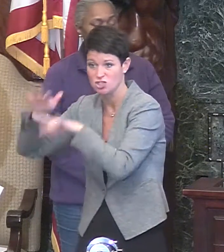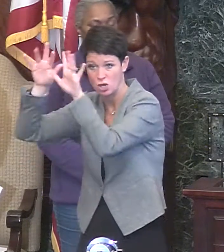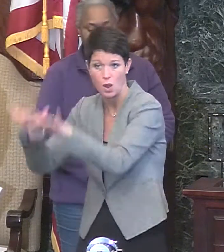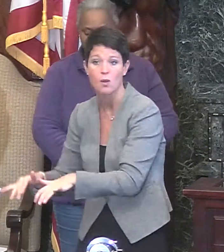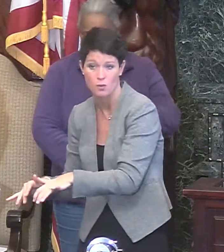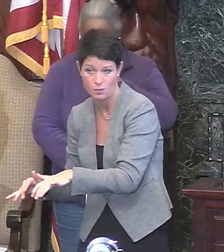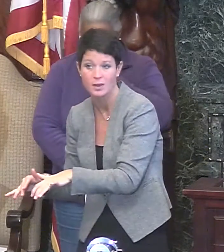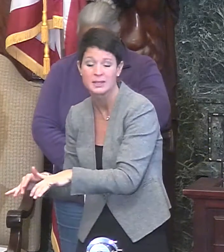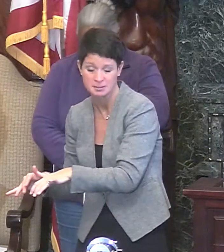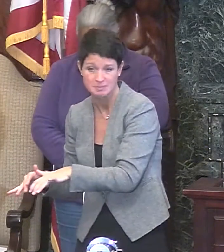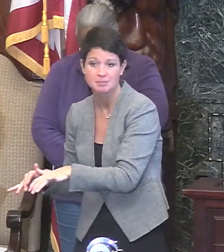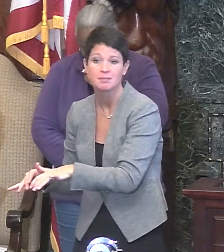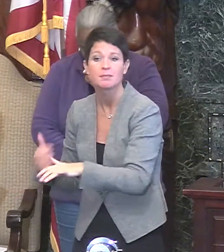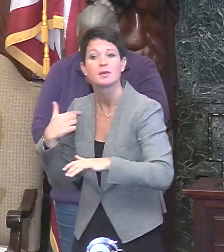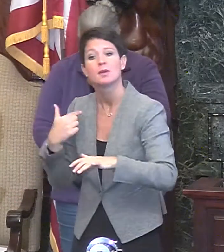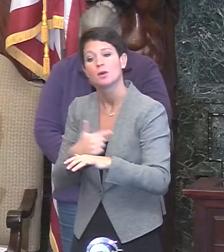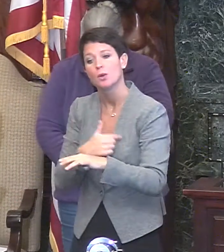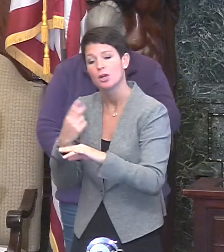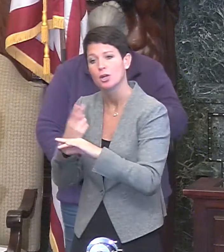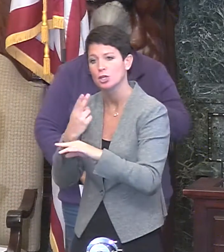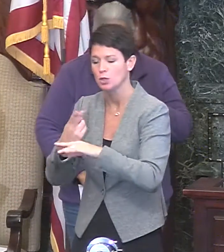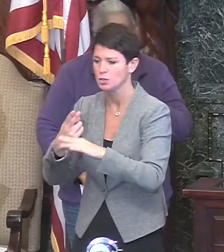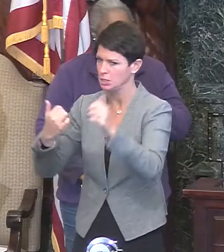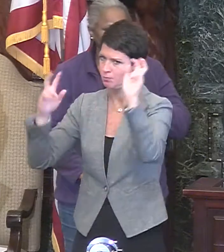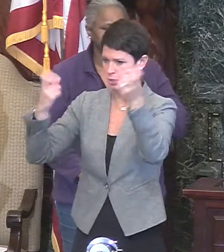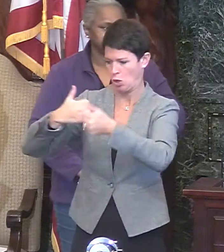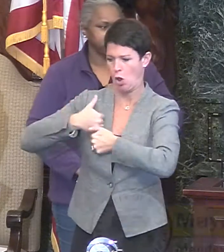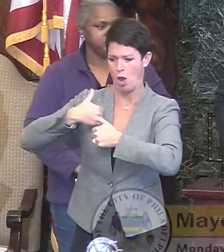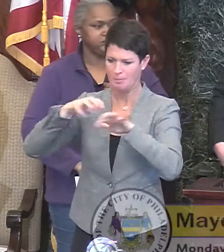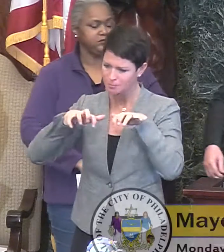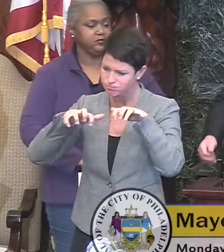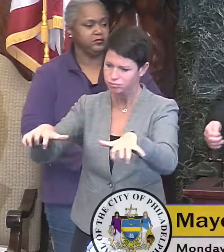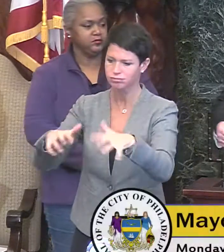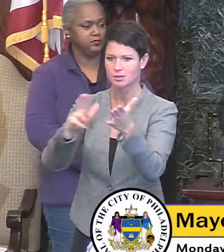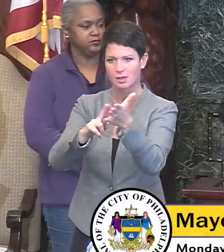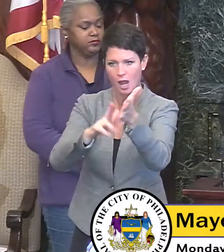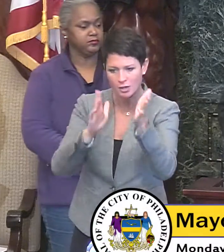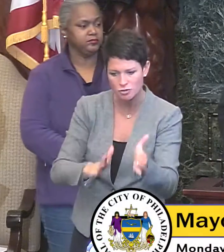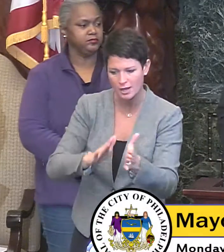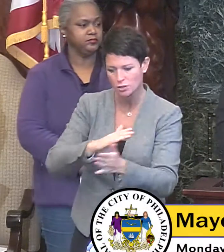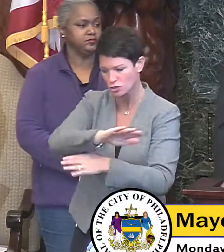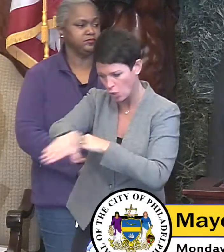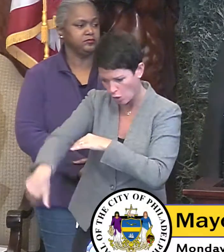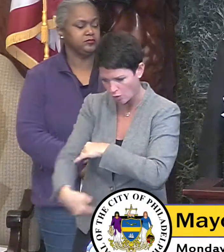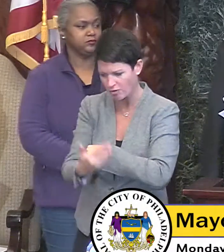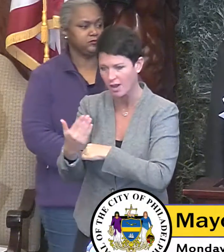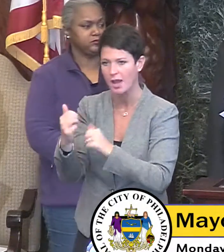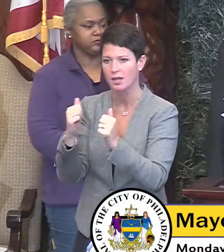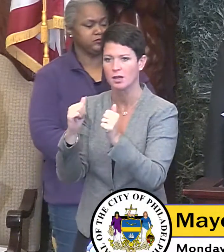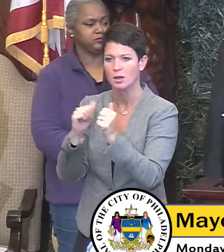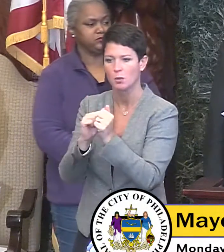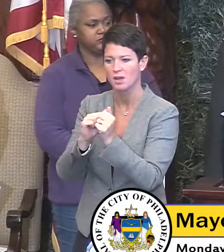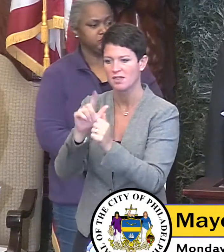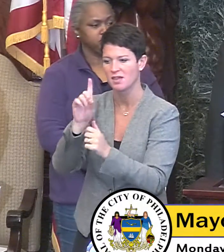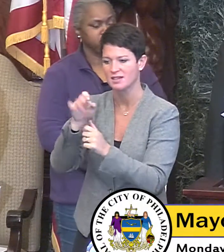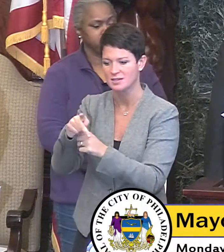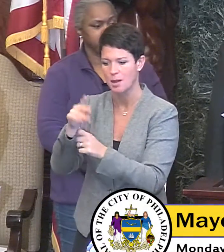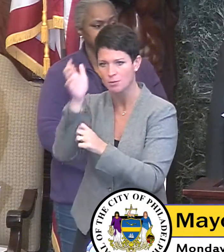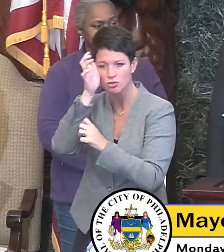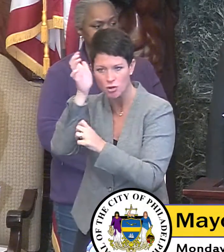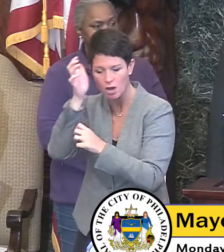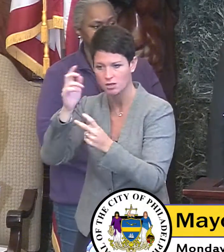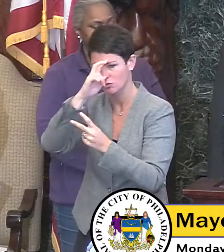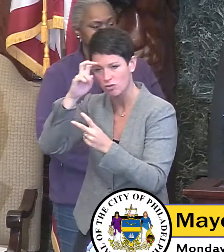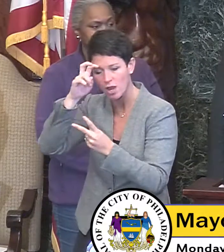piles, and we are using an army of contractors tonight with loaders and dump trucks to move